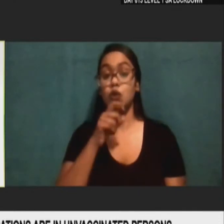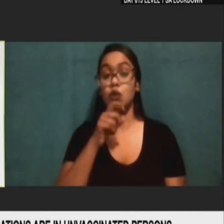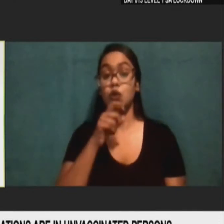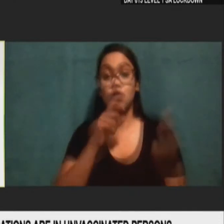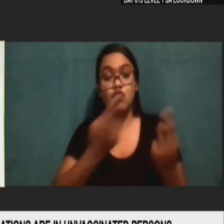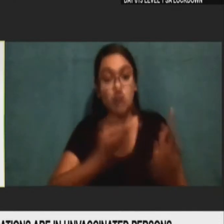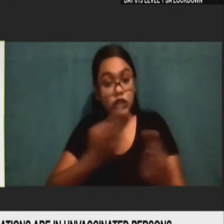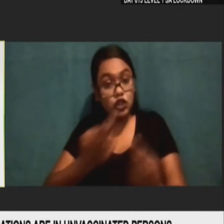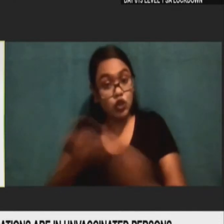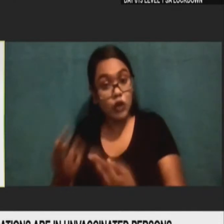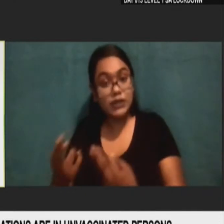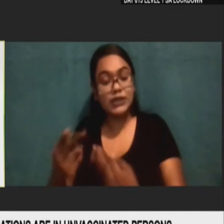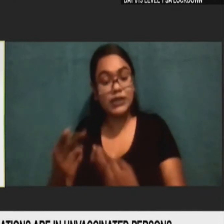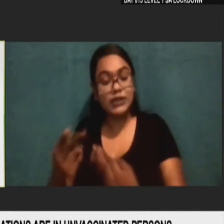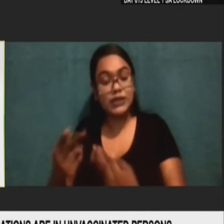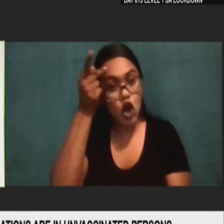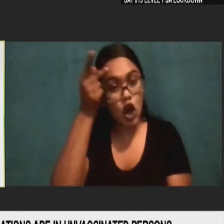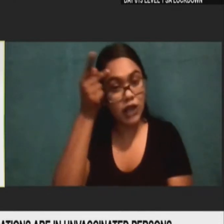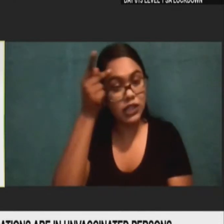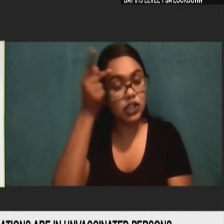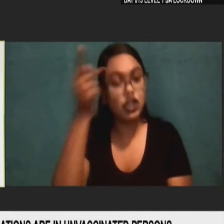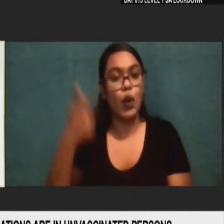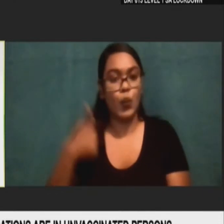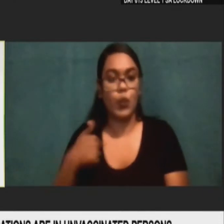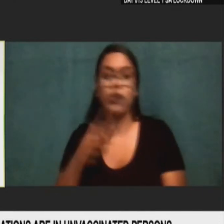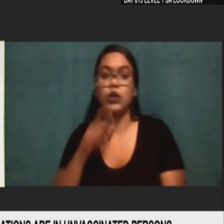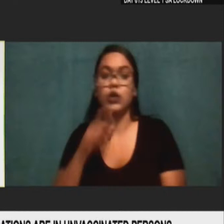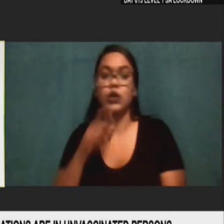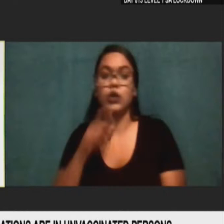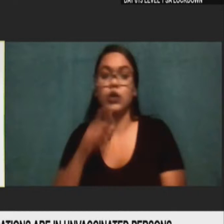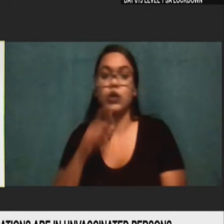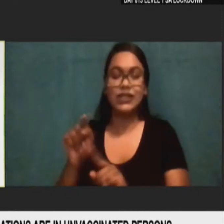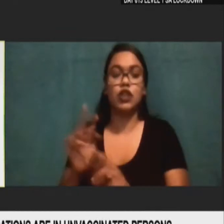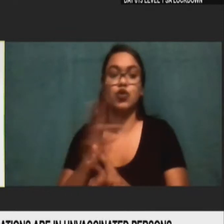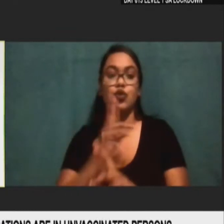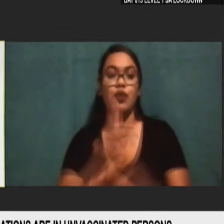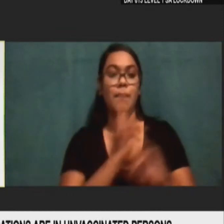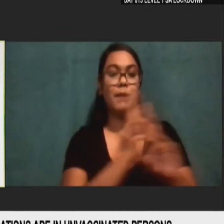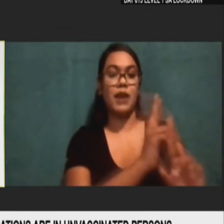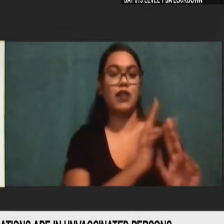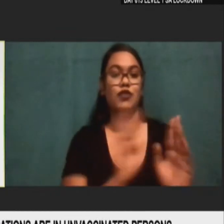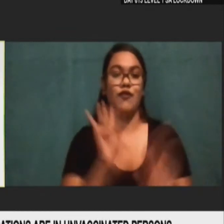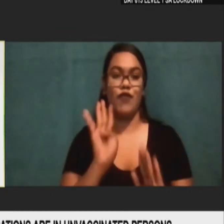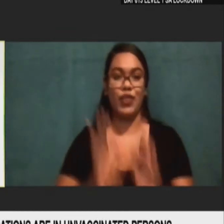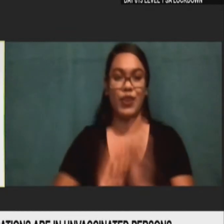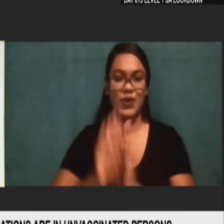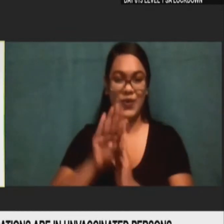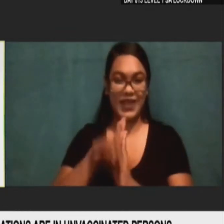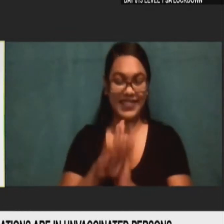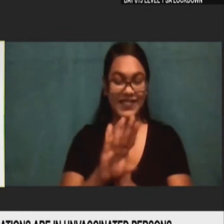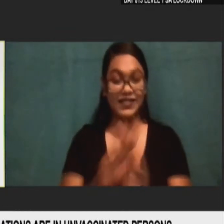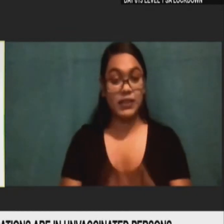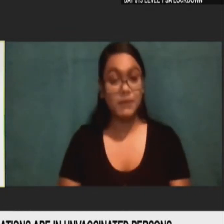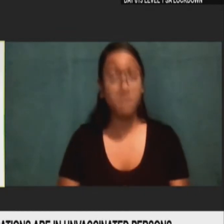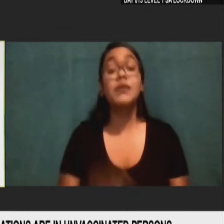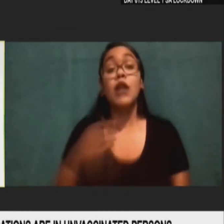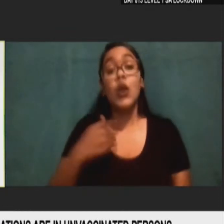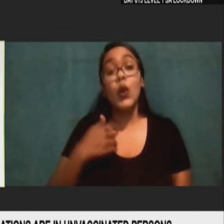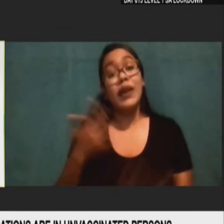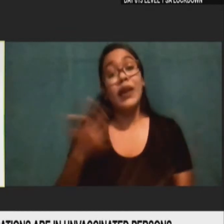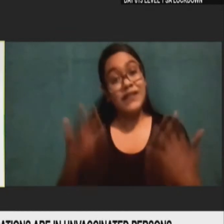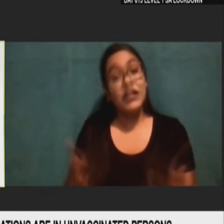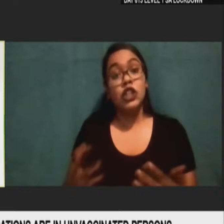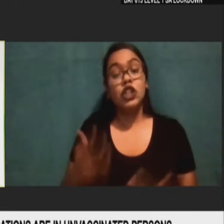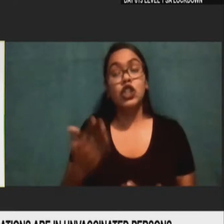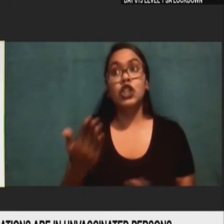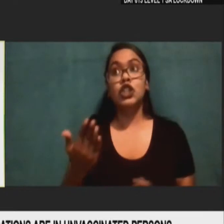to respond and combat the fourth wave of the COVID-19. That was predicted prior that it might be